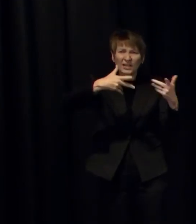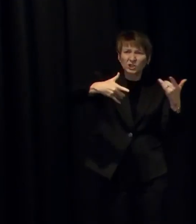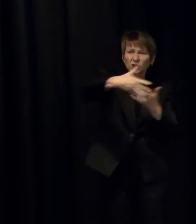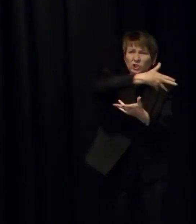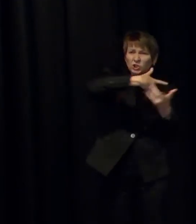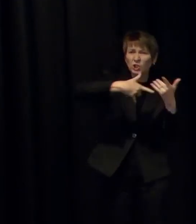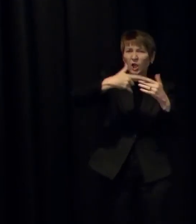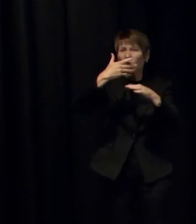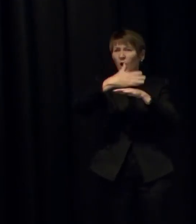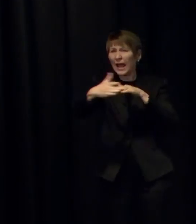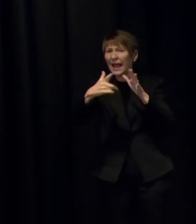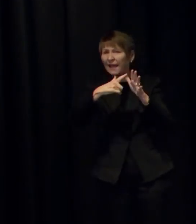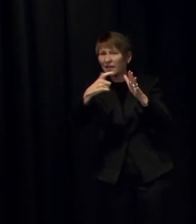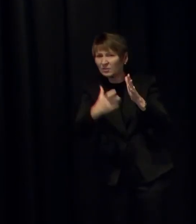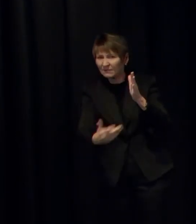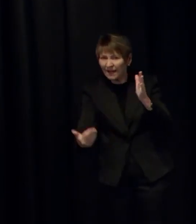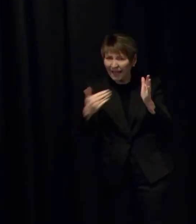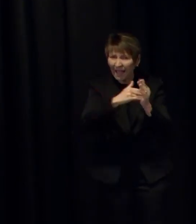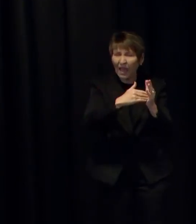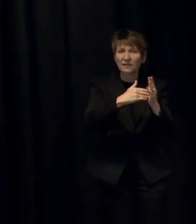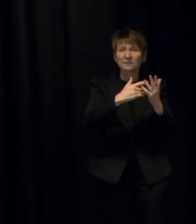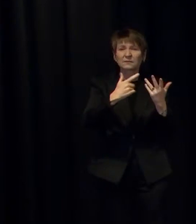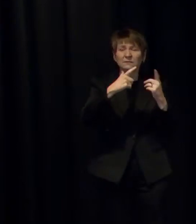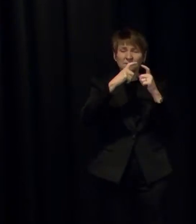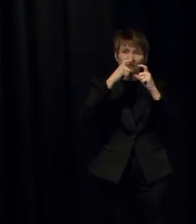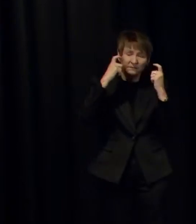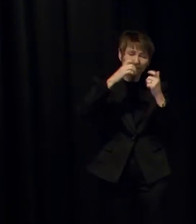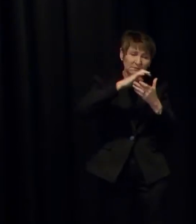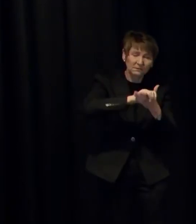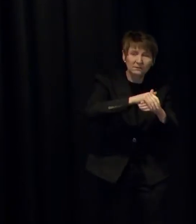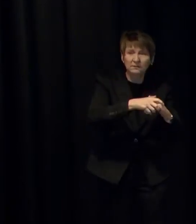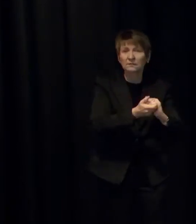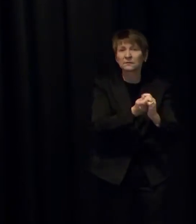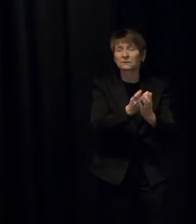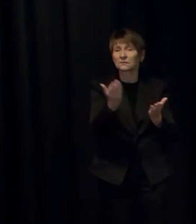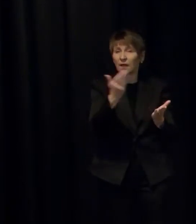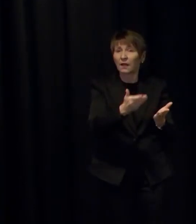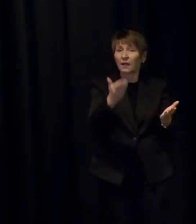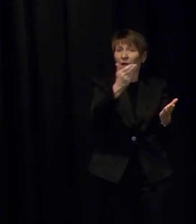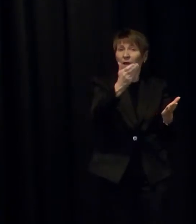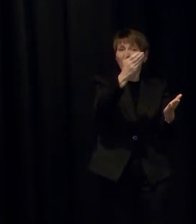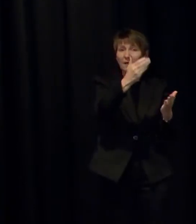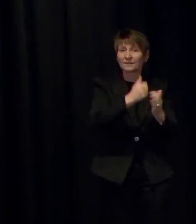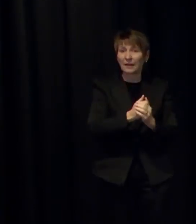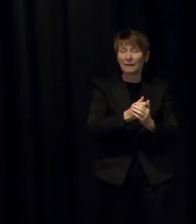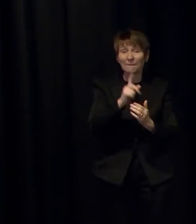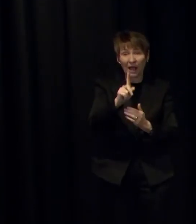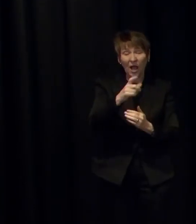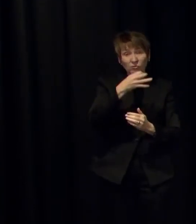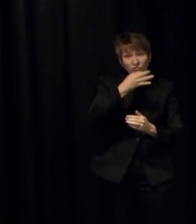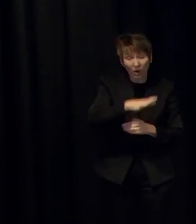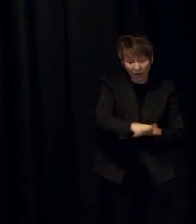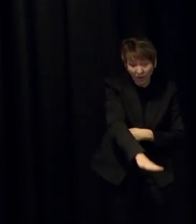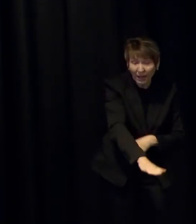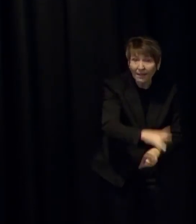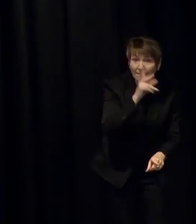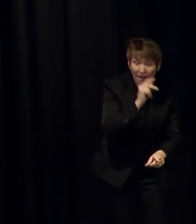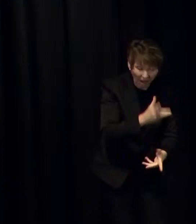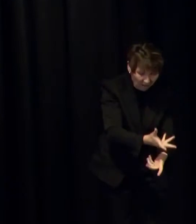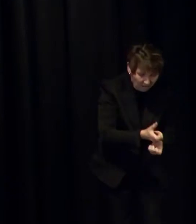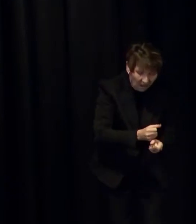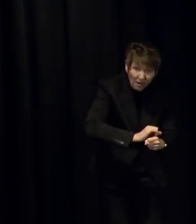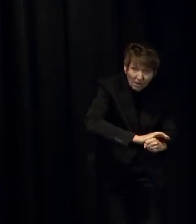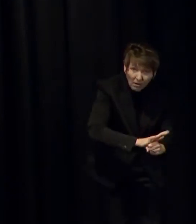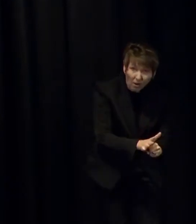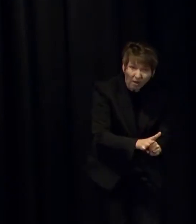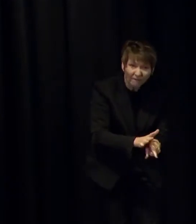that awareness of the vulnerability of kids. They don't get such significant disease. Certainly they can get COVID and they can pass it on. So